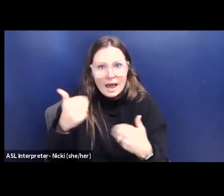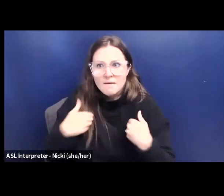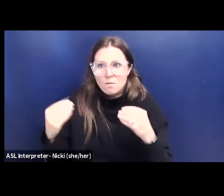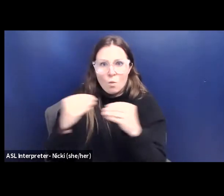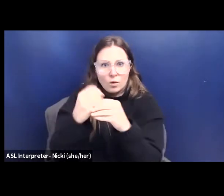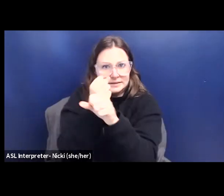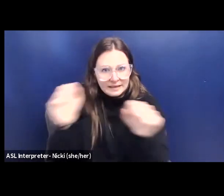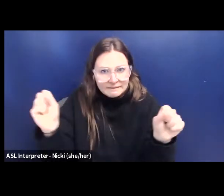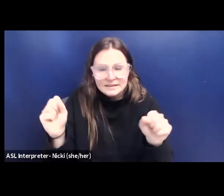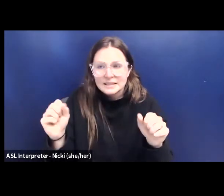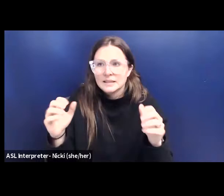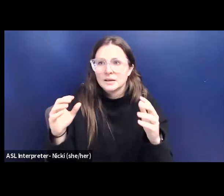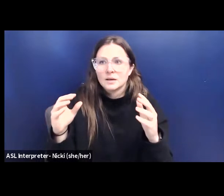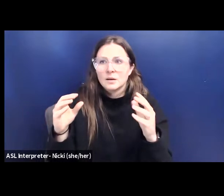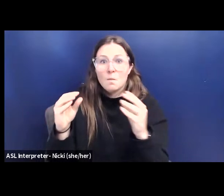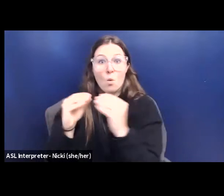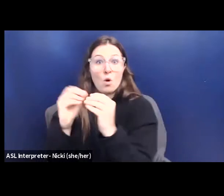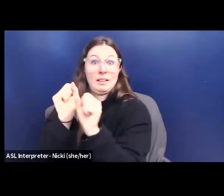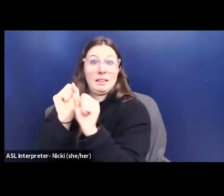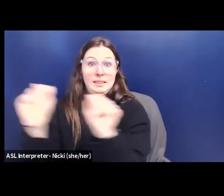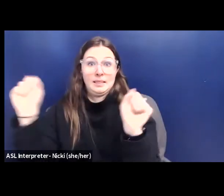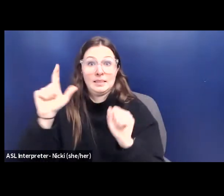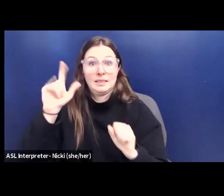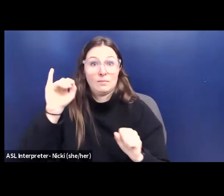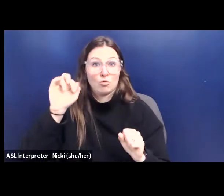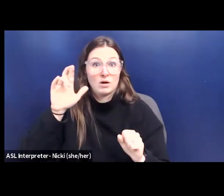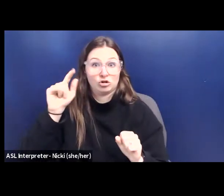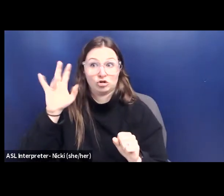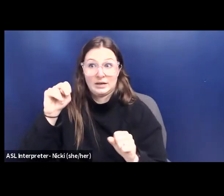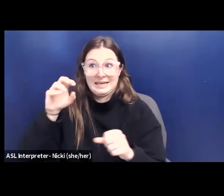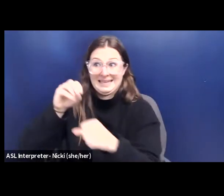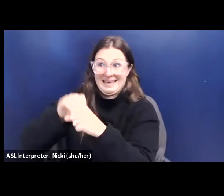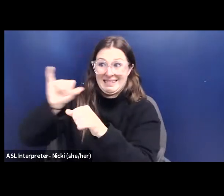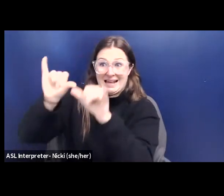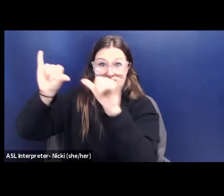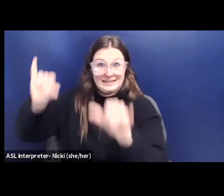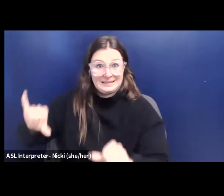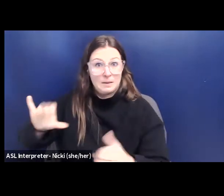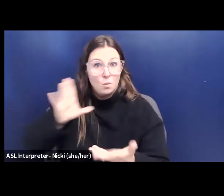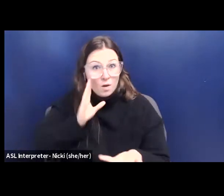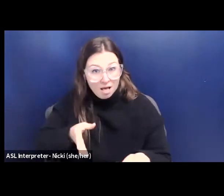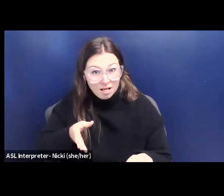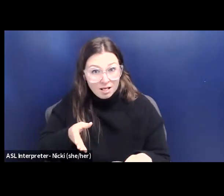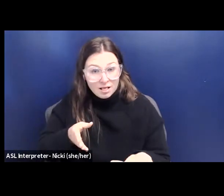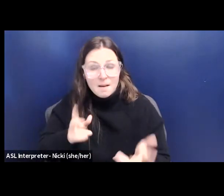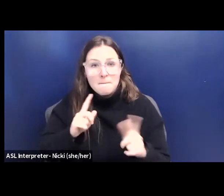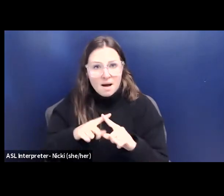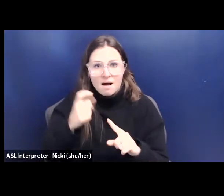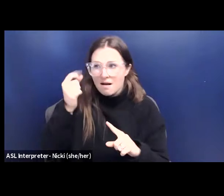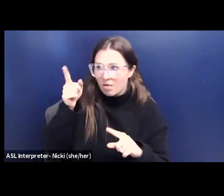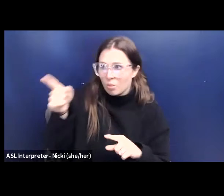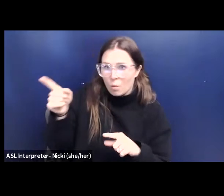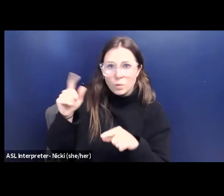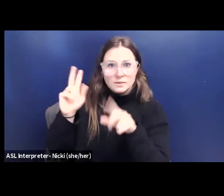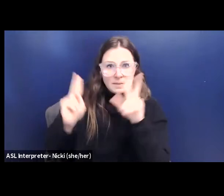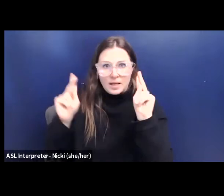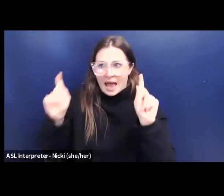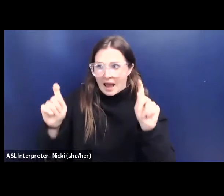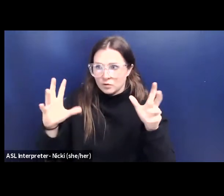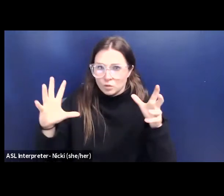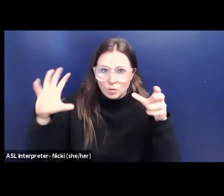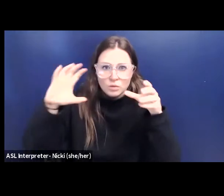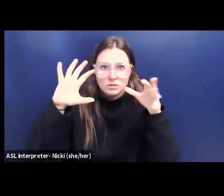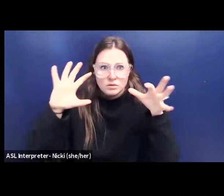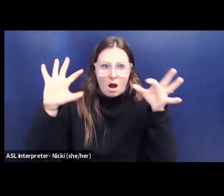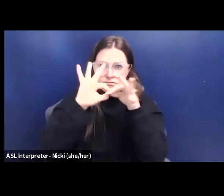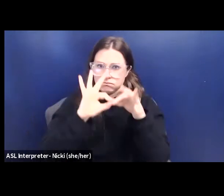liberation, whatever liberation is possible in systems. And so again, as we think about inside and